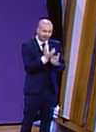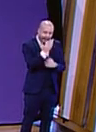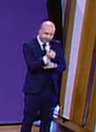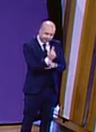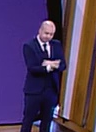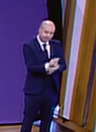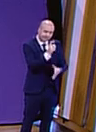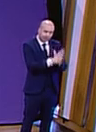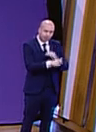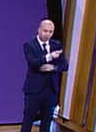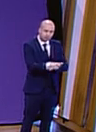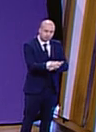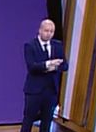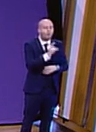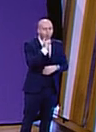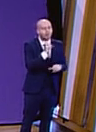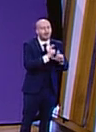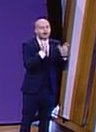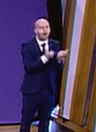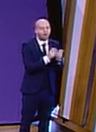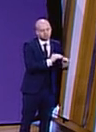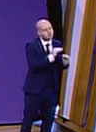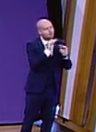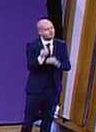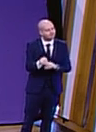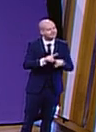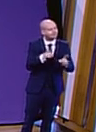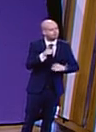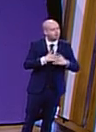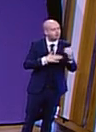class to another building. There have been challenges with staff with that,